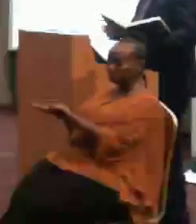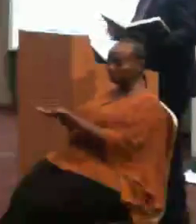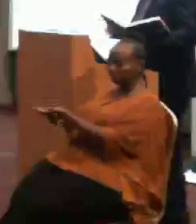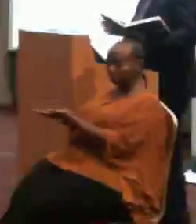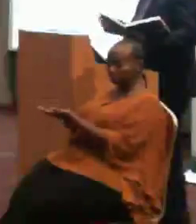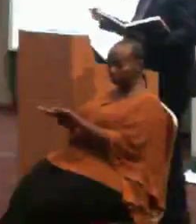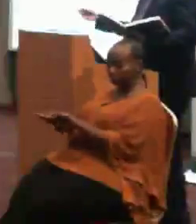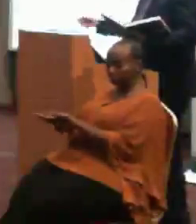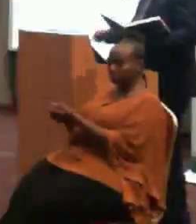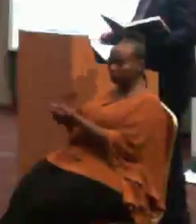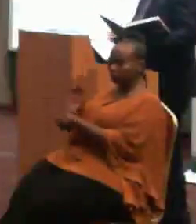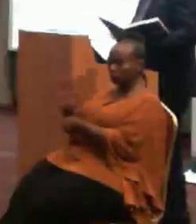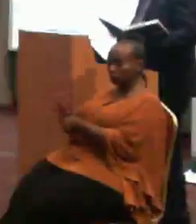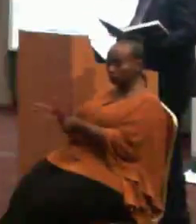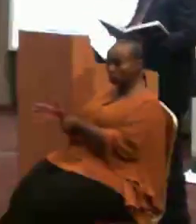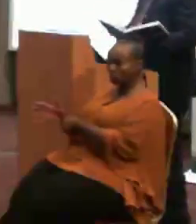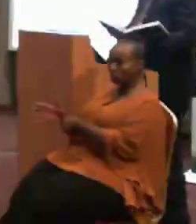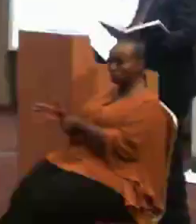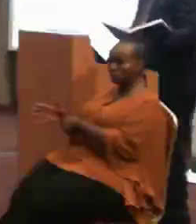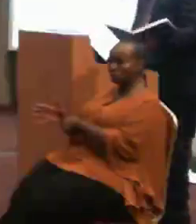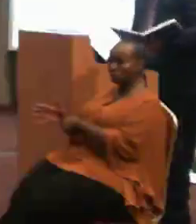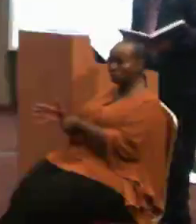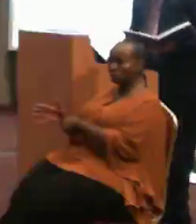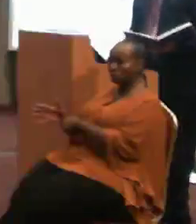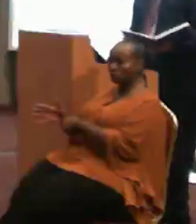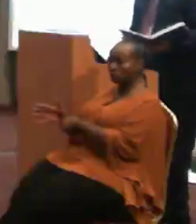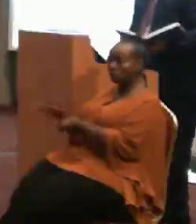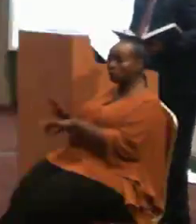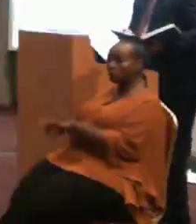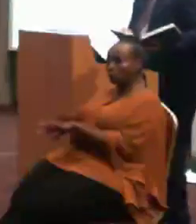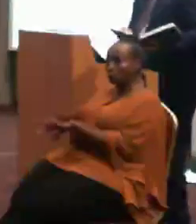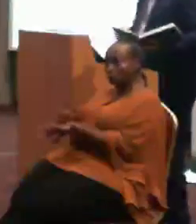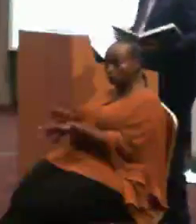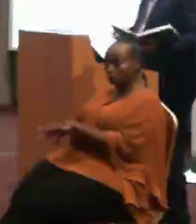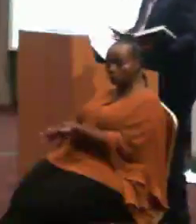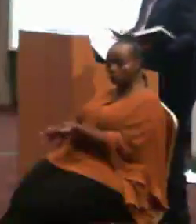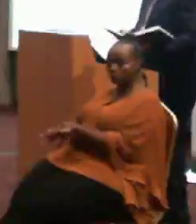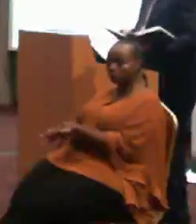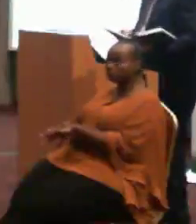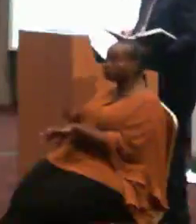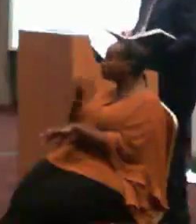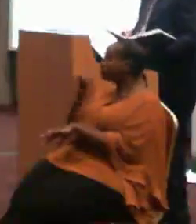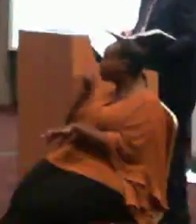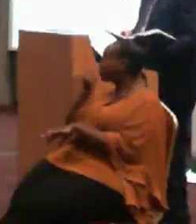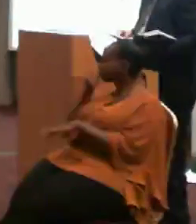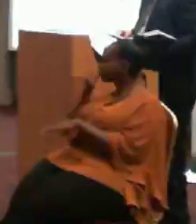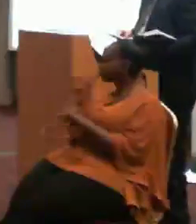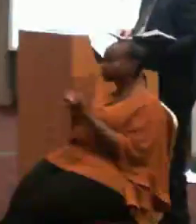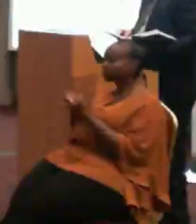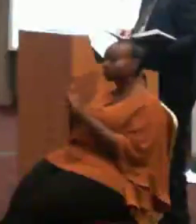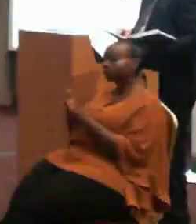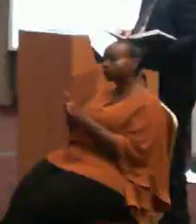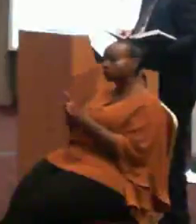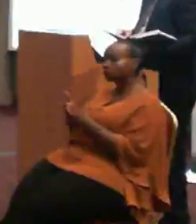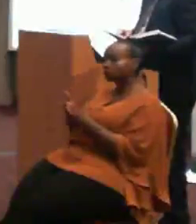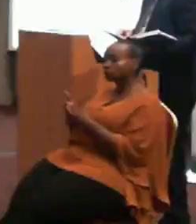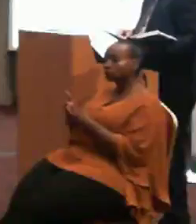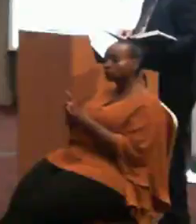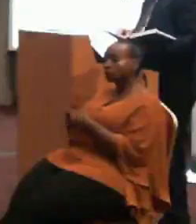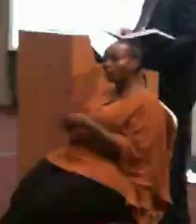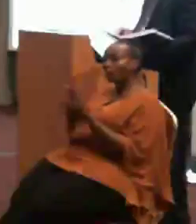detail in the follow-up sessions. Maybe Mr. Kasim, perhaps if you can elaborate on this